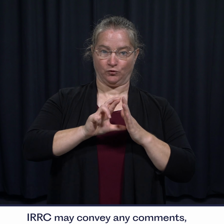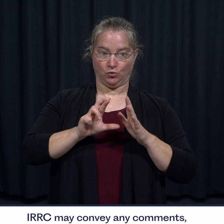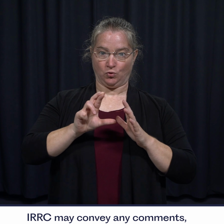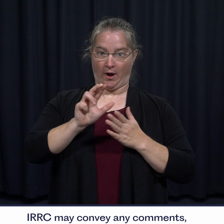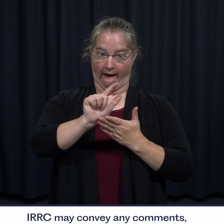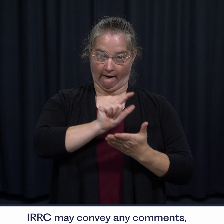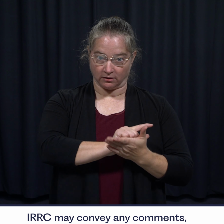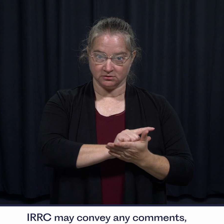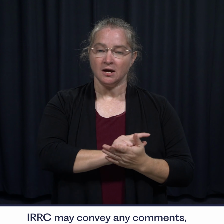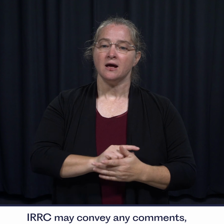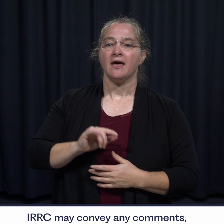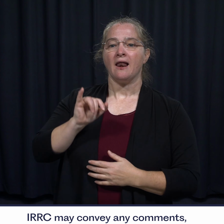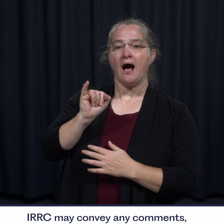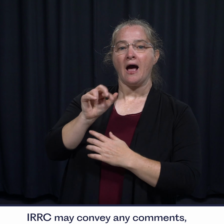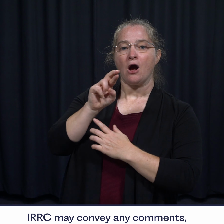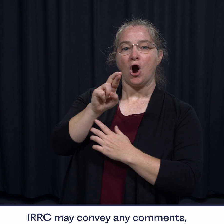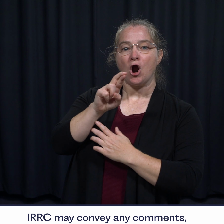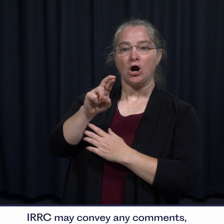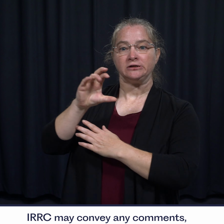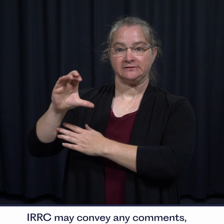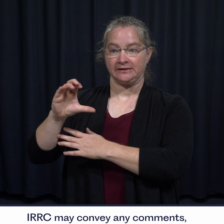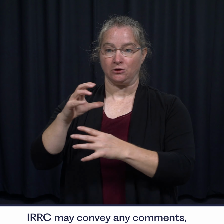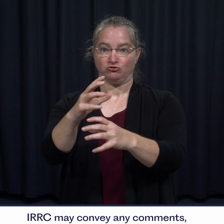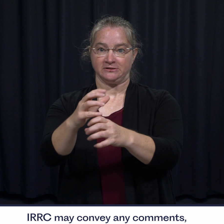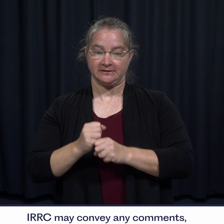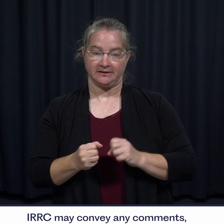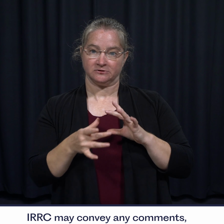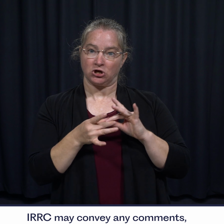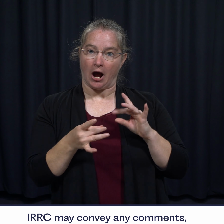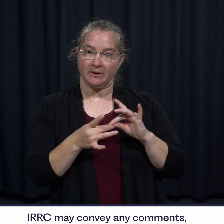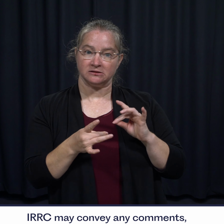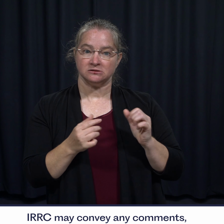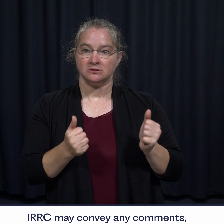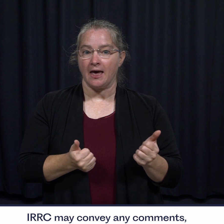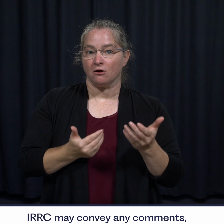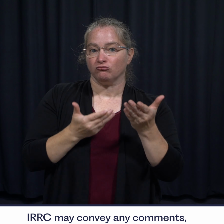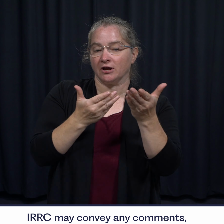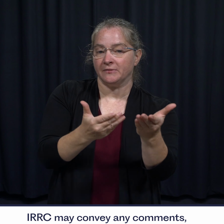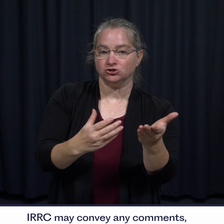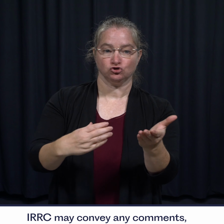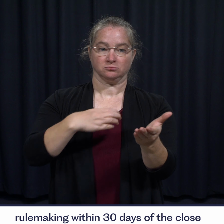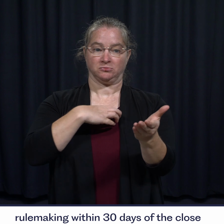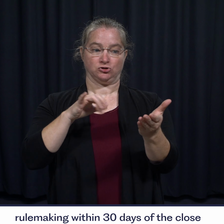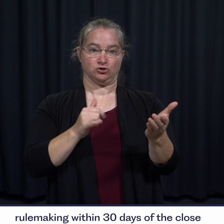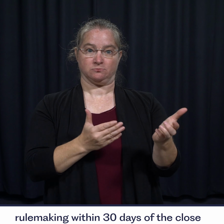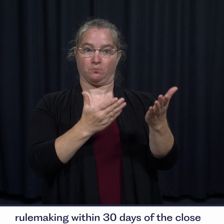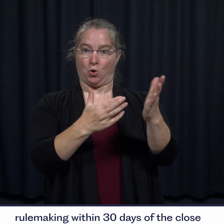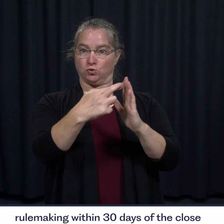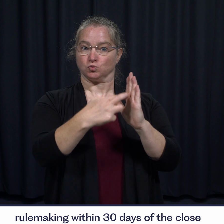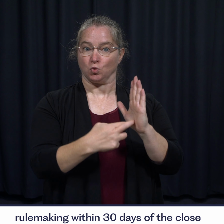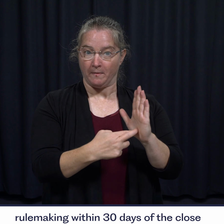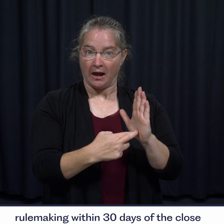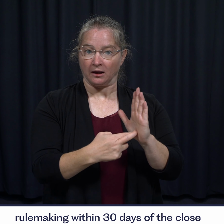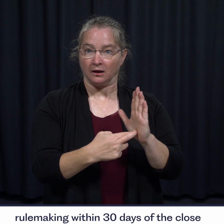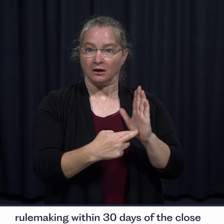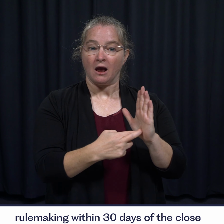may convey any comments, recommendations, or objections to the proposed rulemaking within 30 days